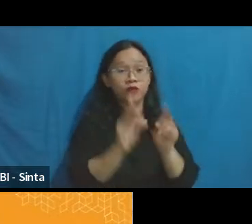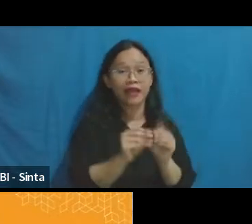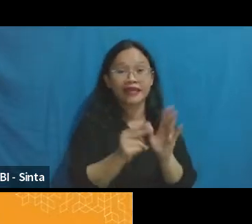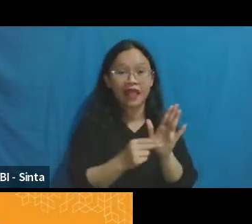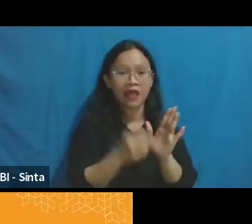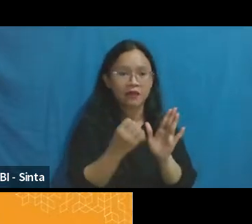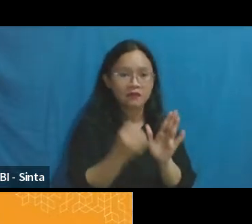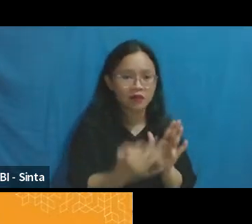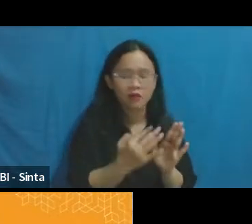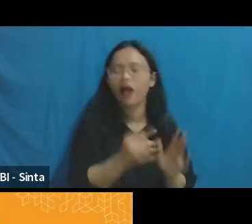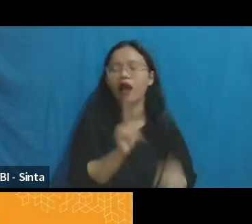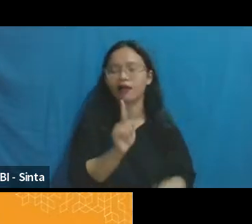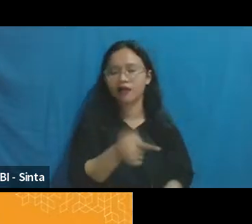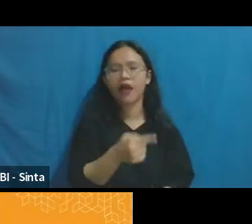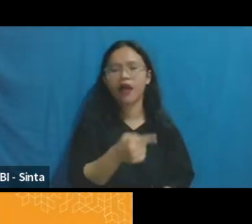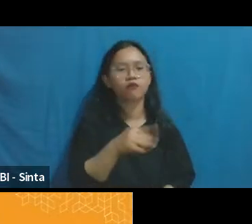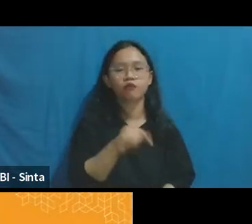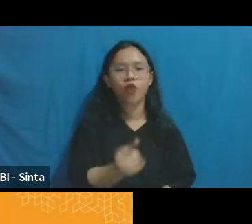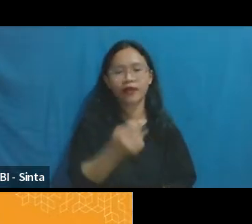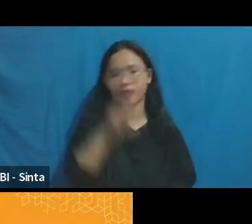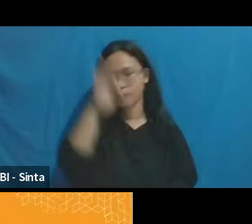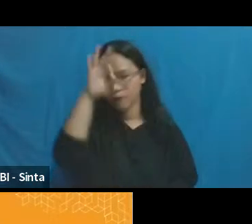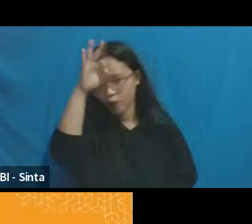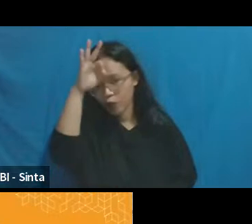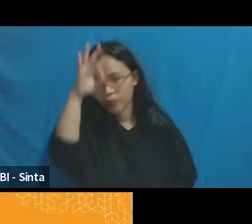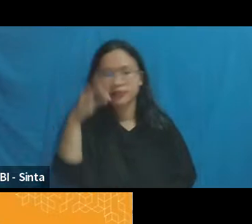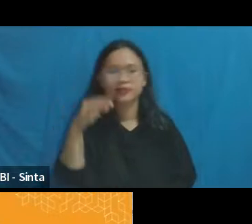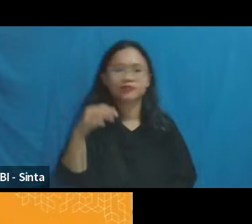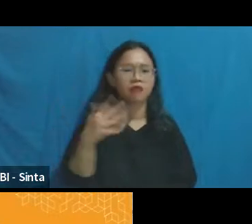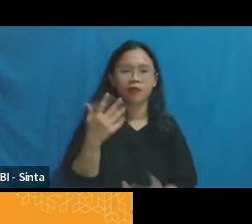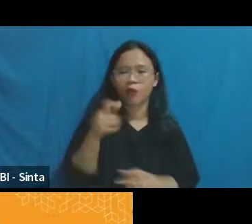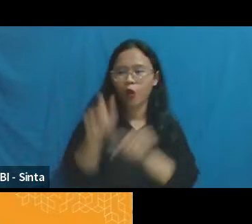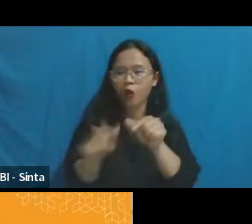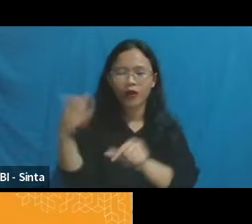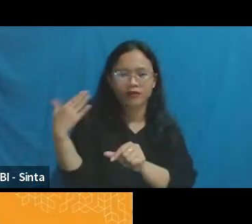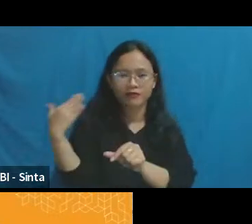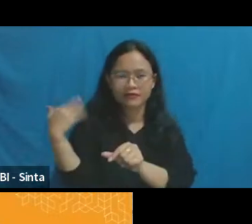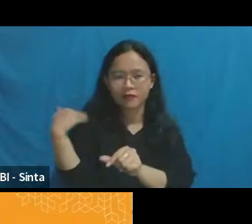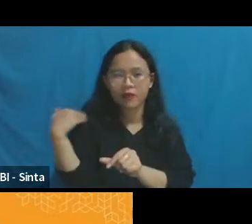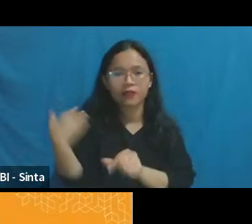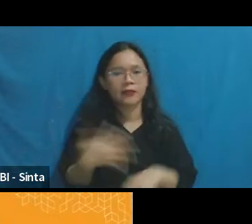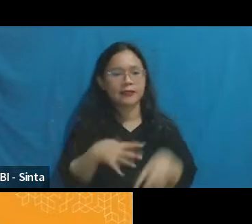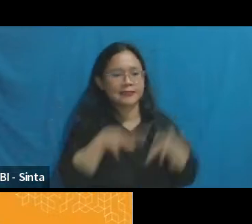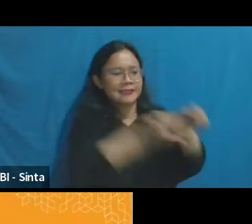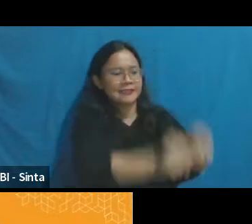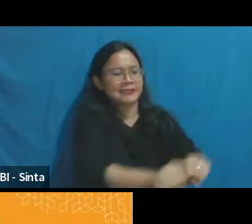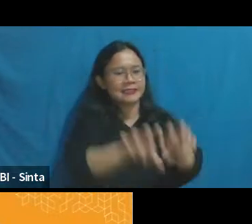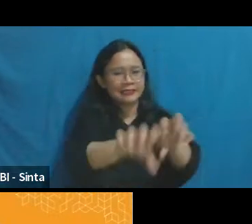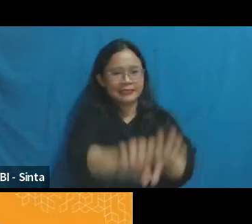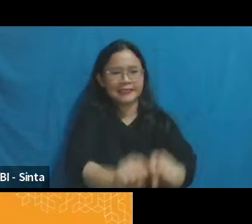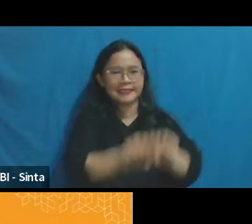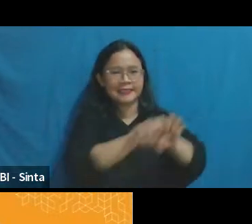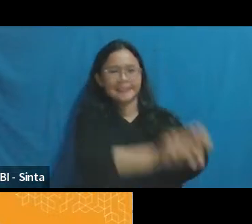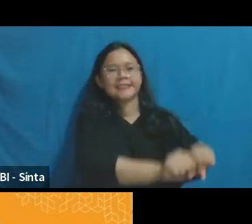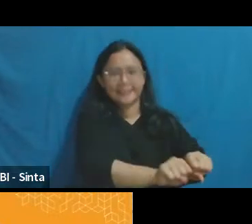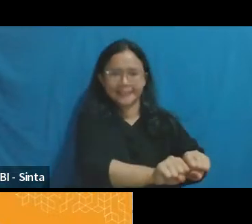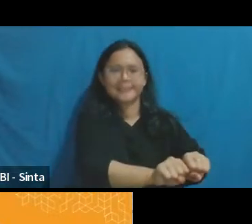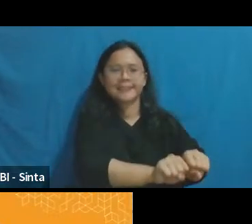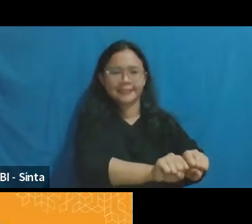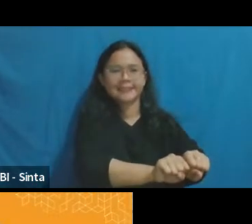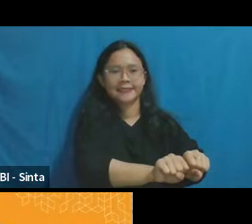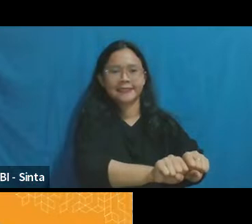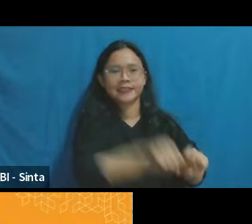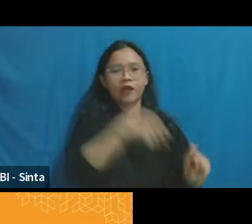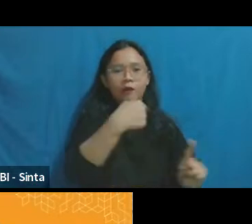been operating, such as they've worked alongside, such as militia groups, or even the atmosphere that it has created, has led